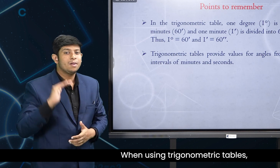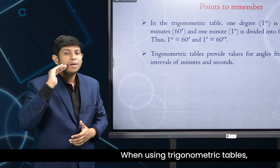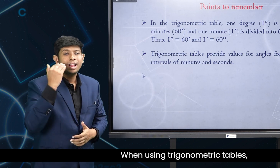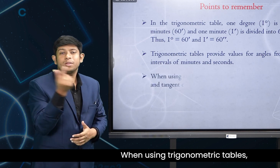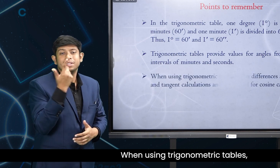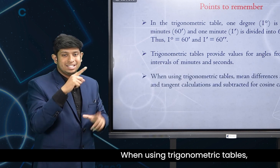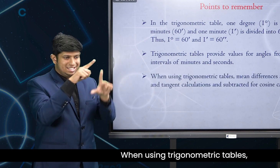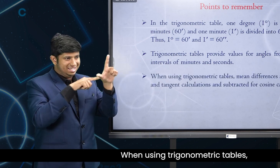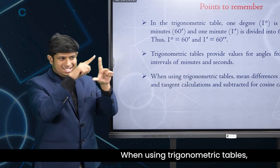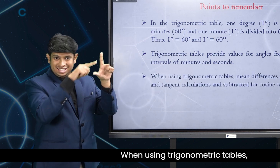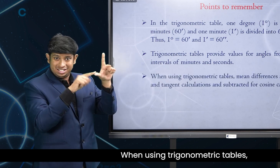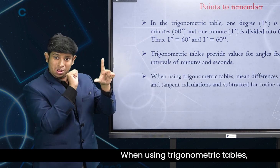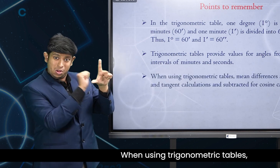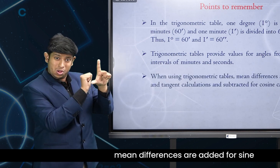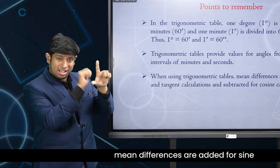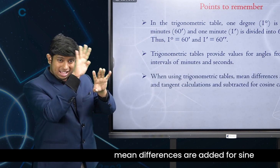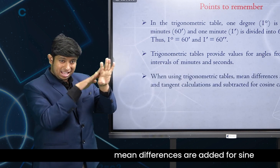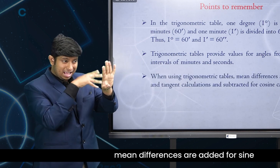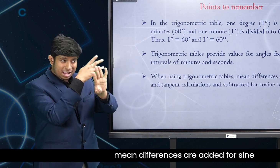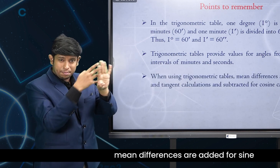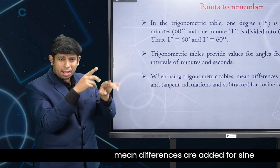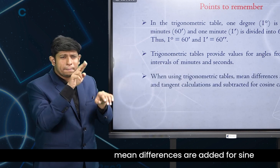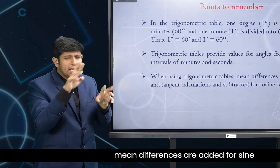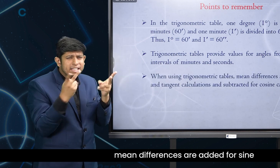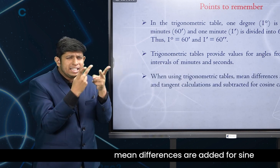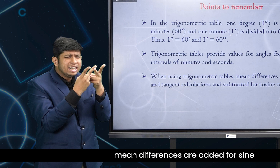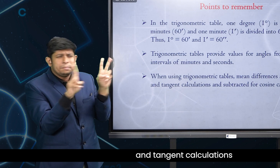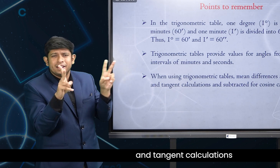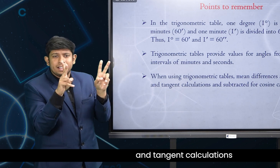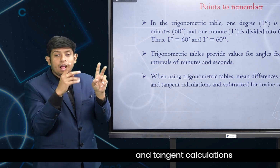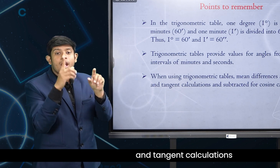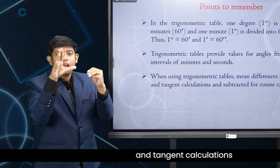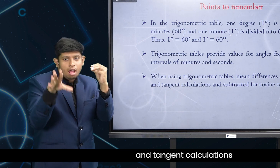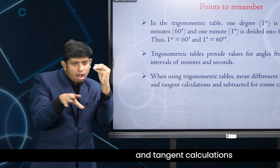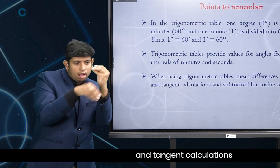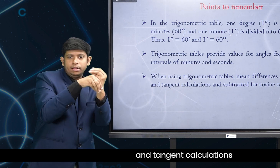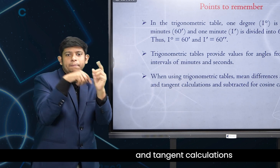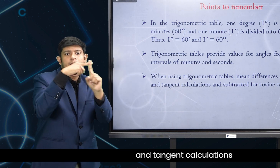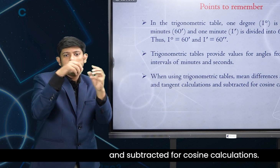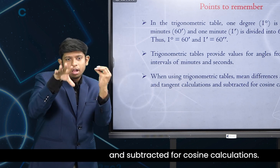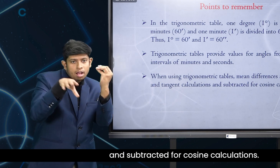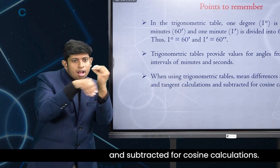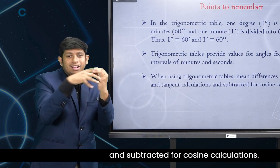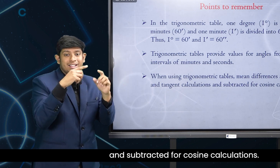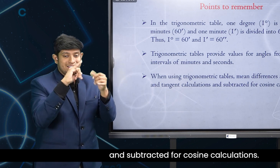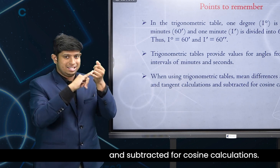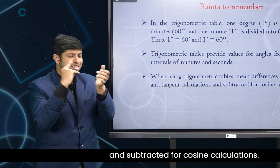When using trigonometric tables, mean differences are added for sine and tangent calculations and subtracted for